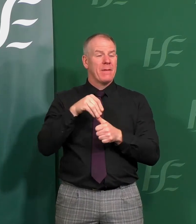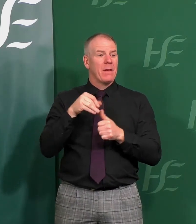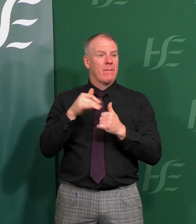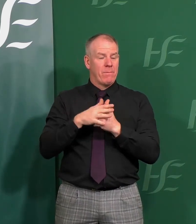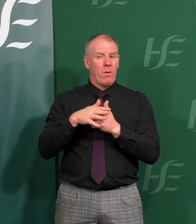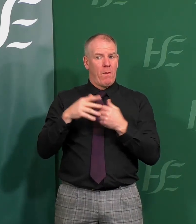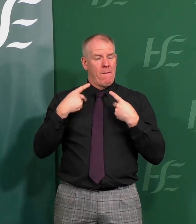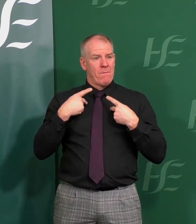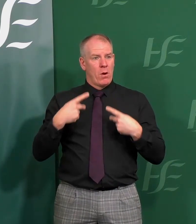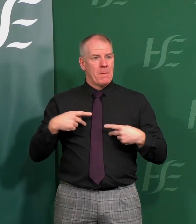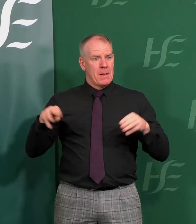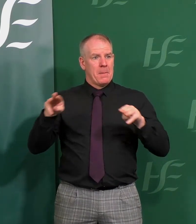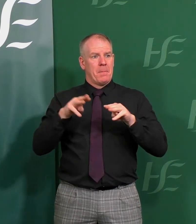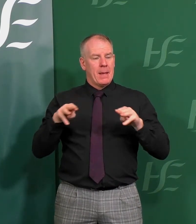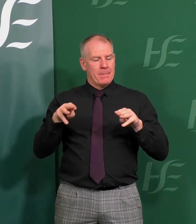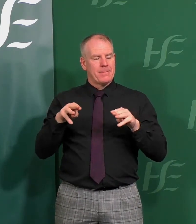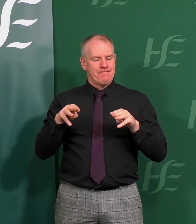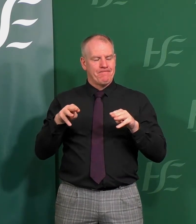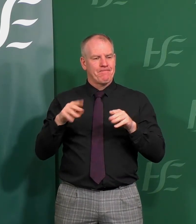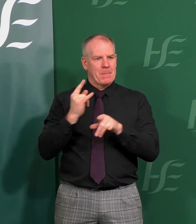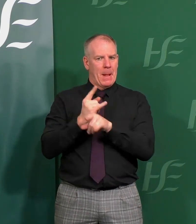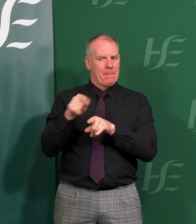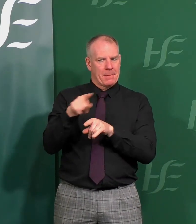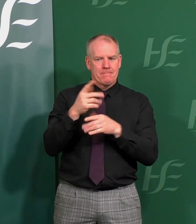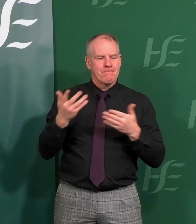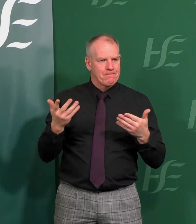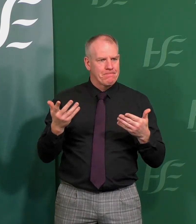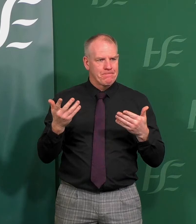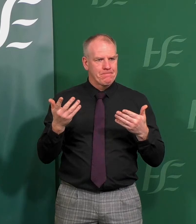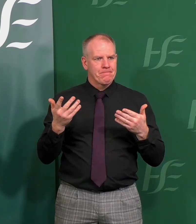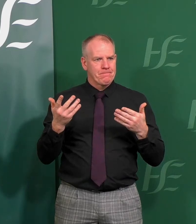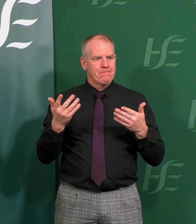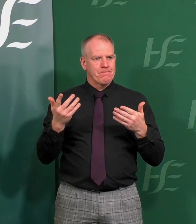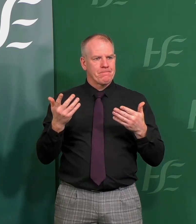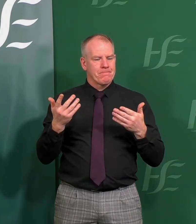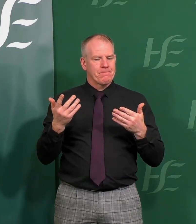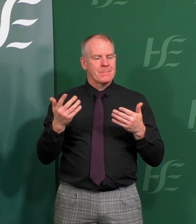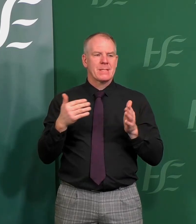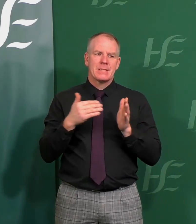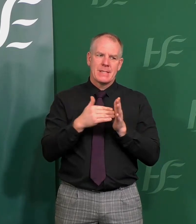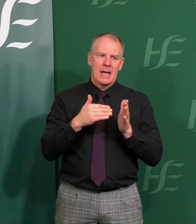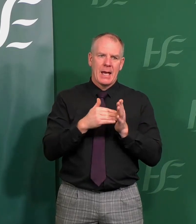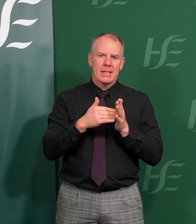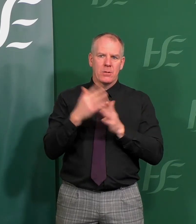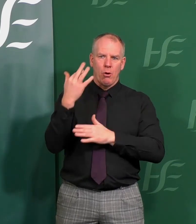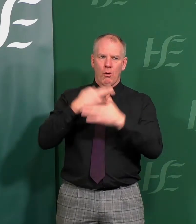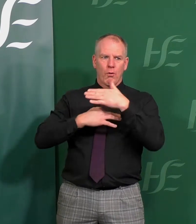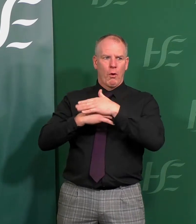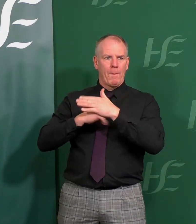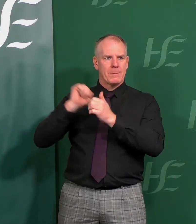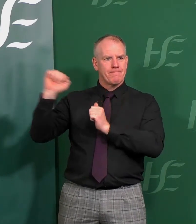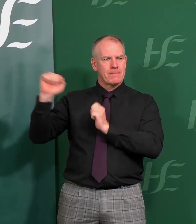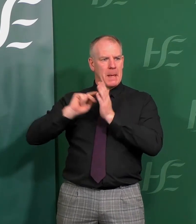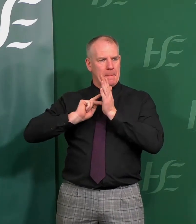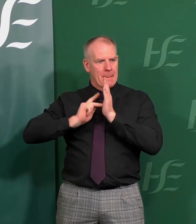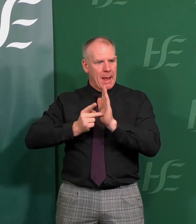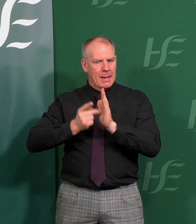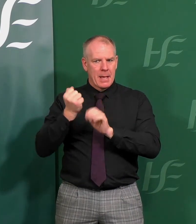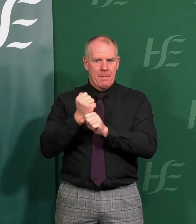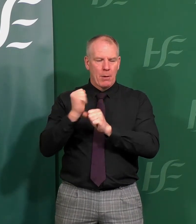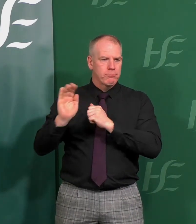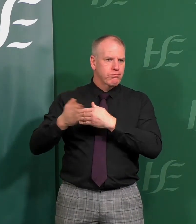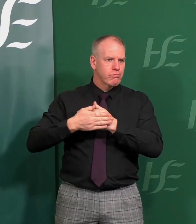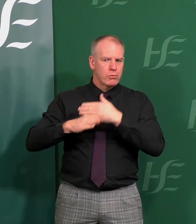people. And that time period has helped us. There's no doubt the government actions in terms of